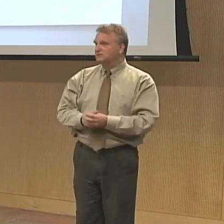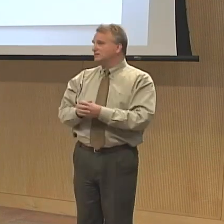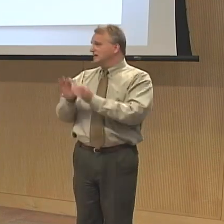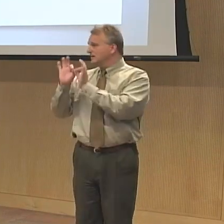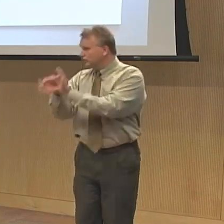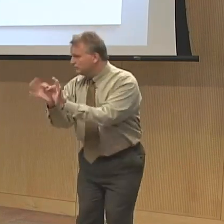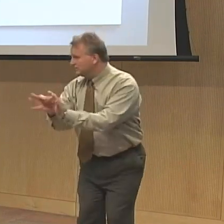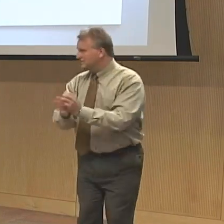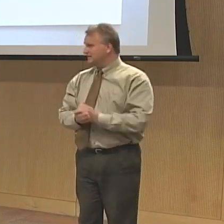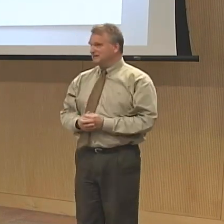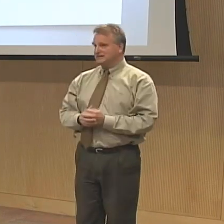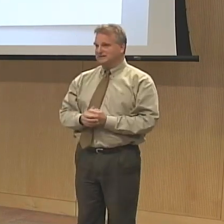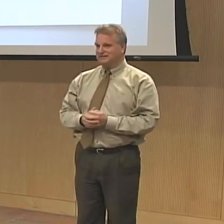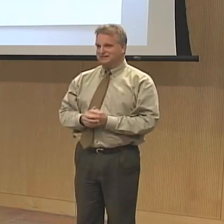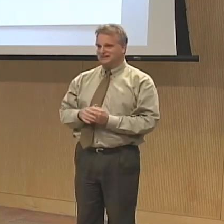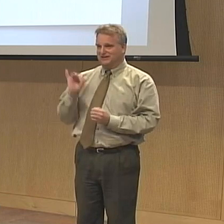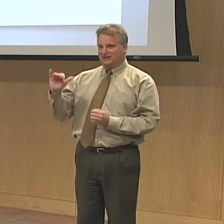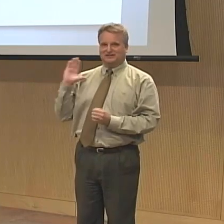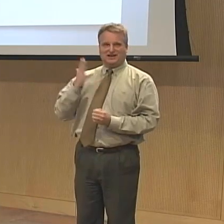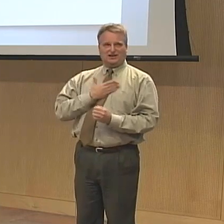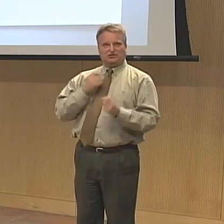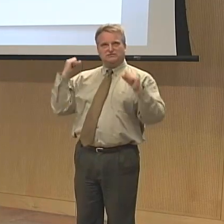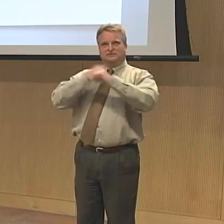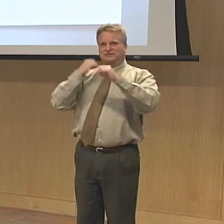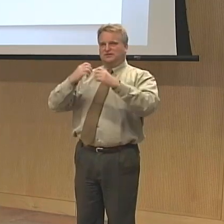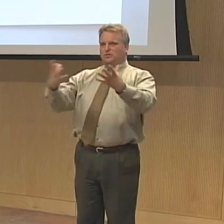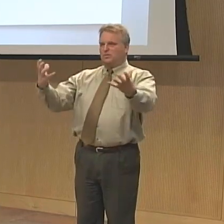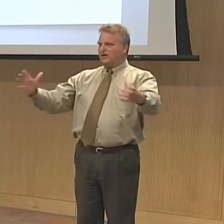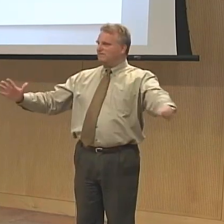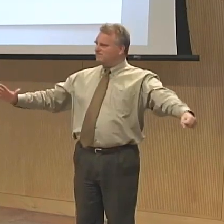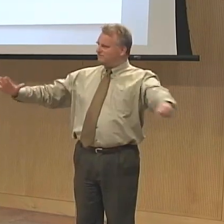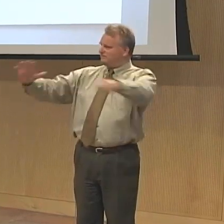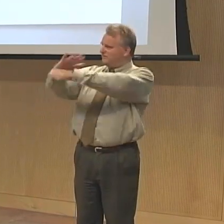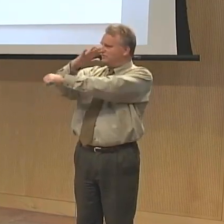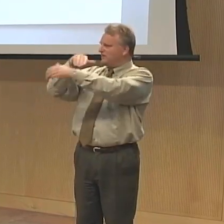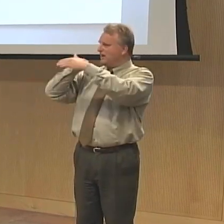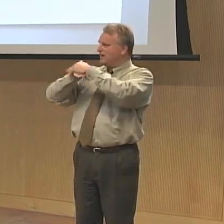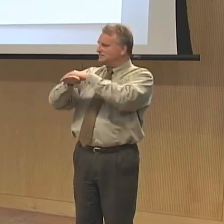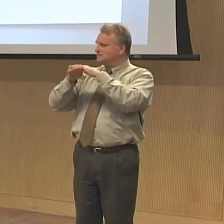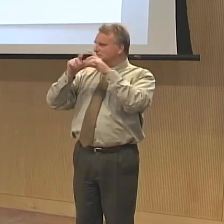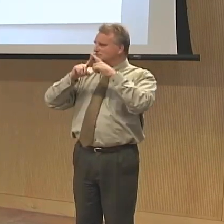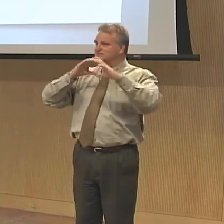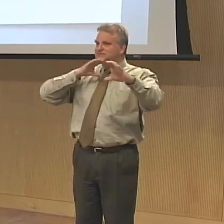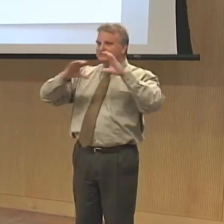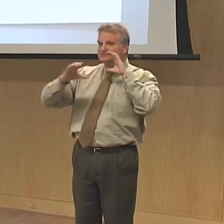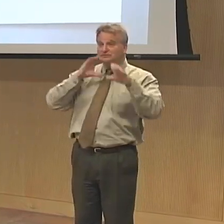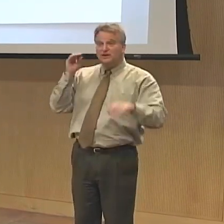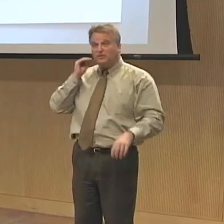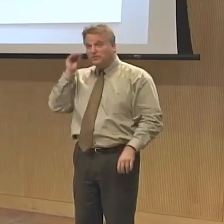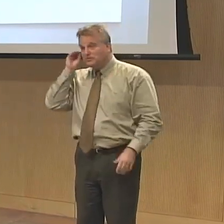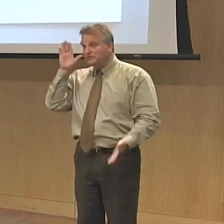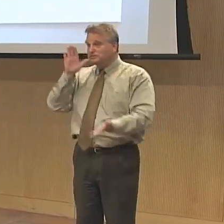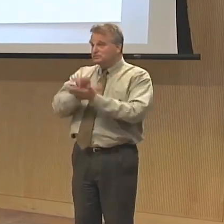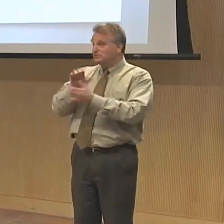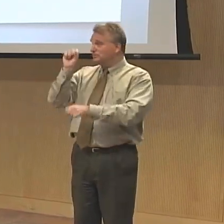sign language interpreters. That's our struggle, to have full access to communication, whether it's home, school, or